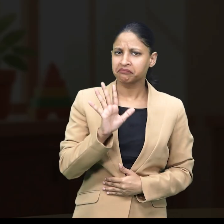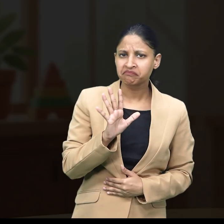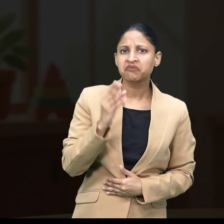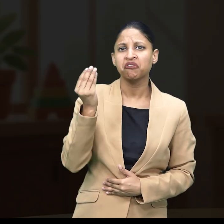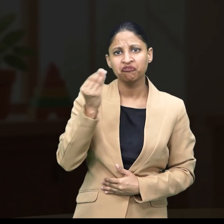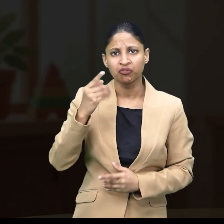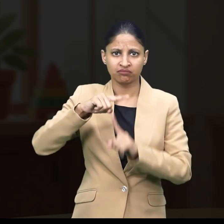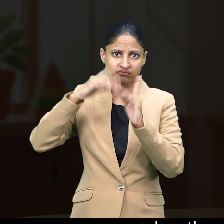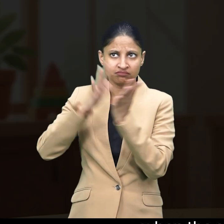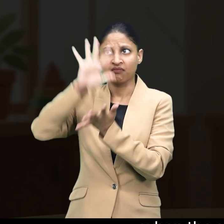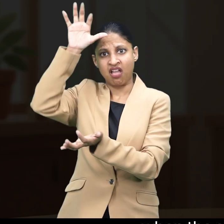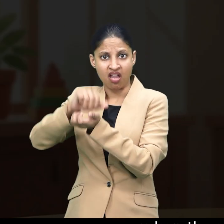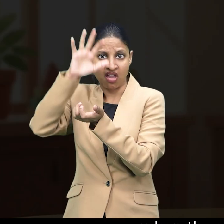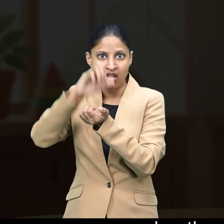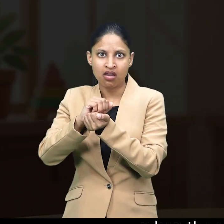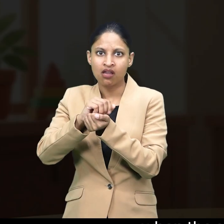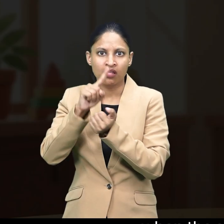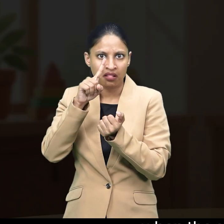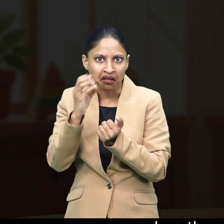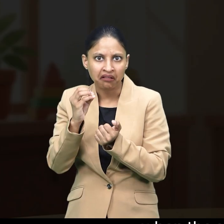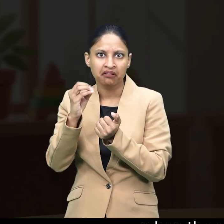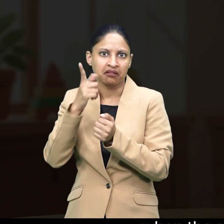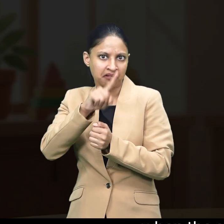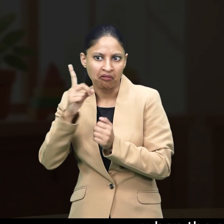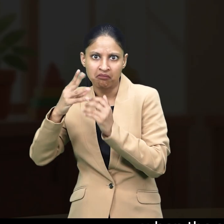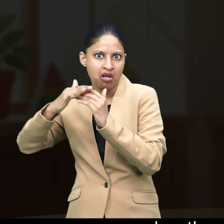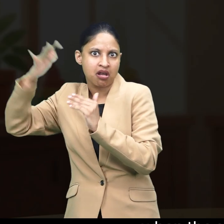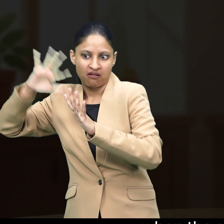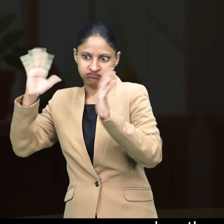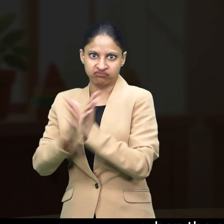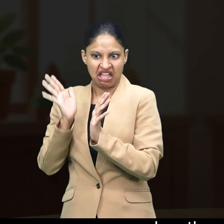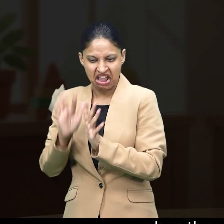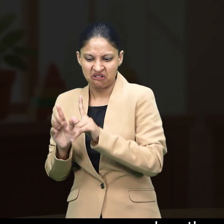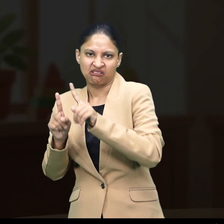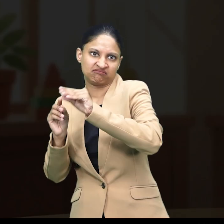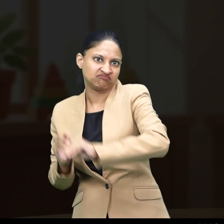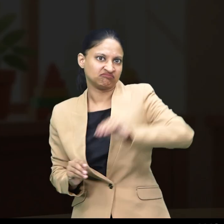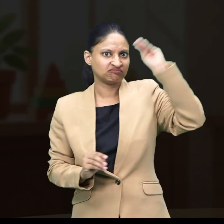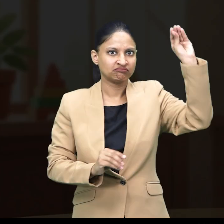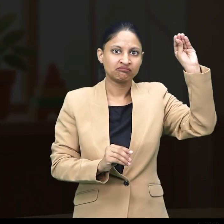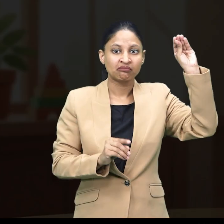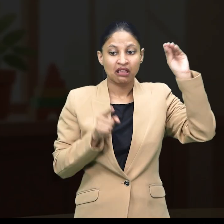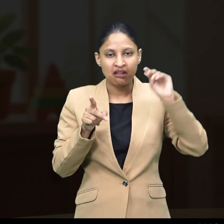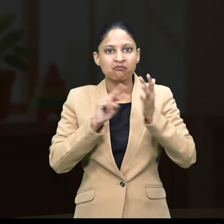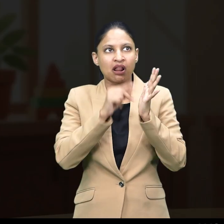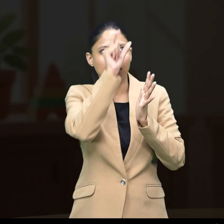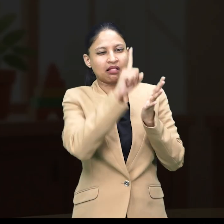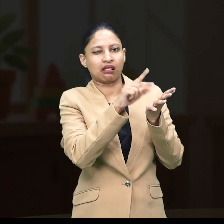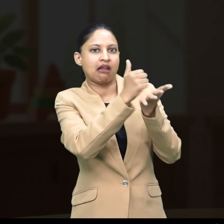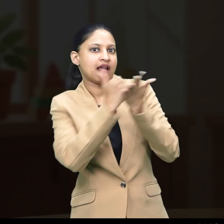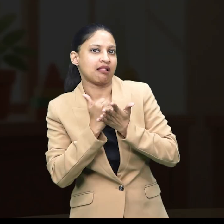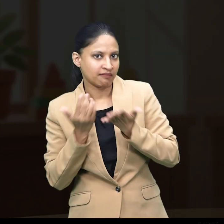But sometimes, when the sum in a column is more than 9, we need a little extra